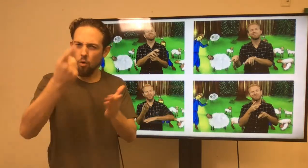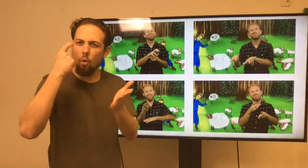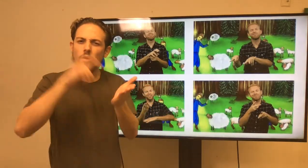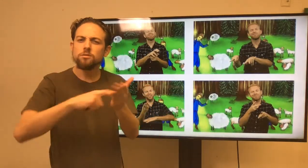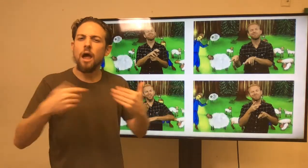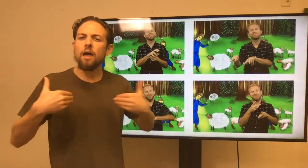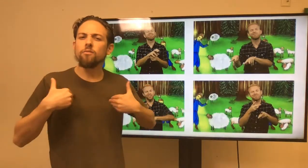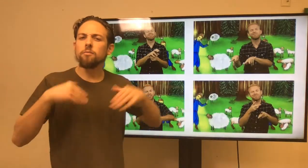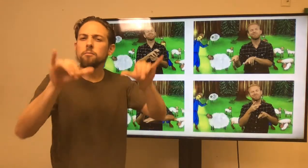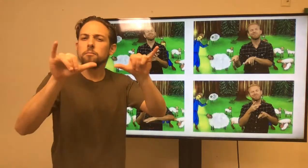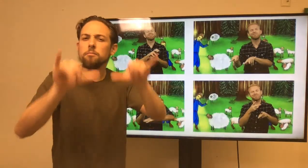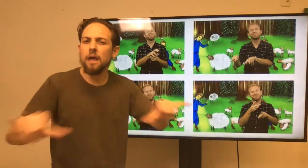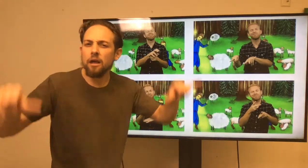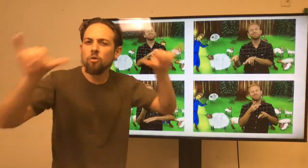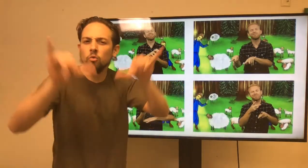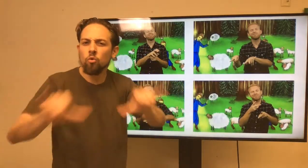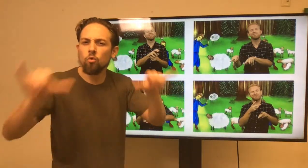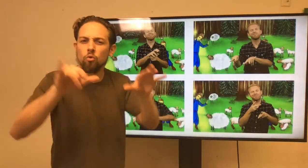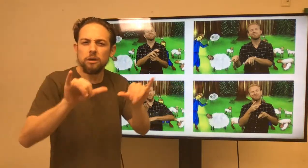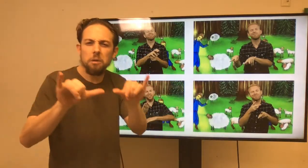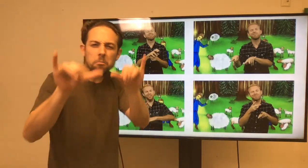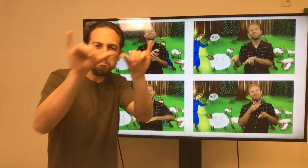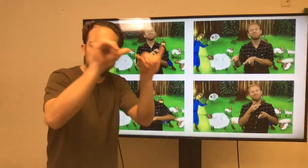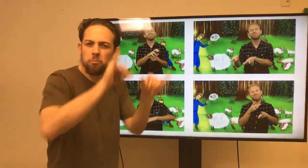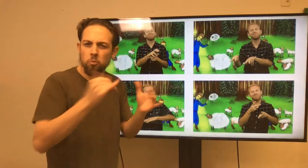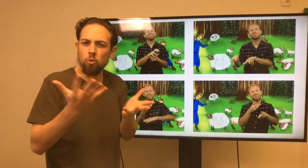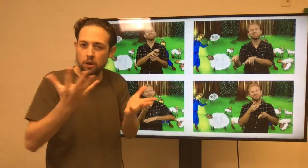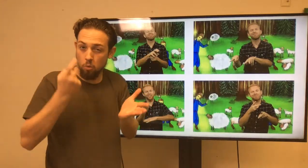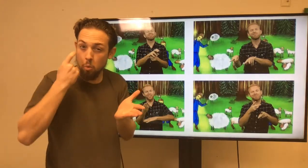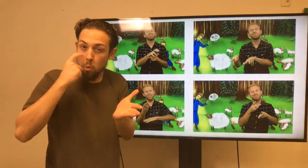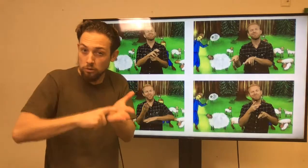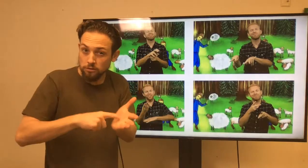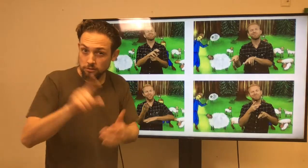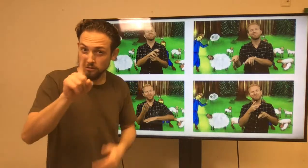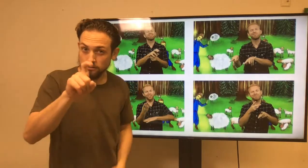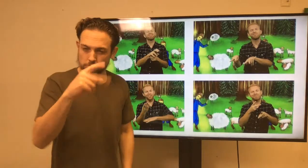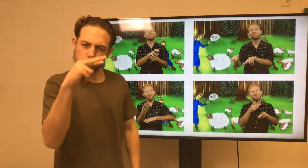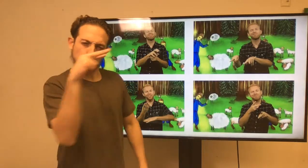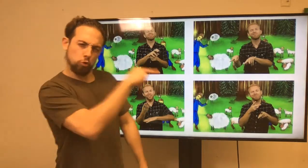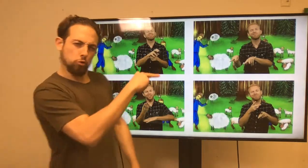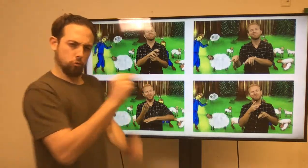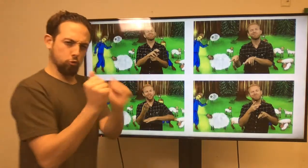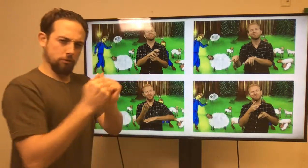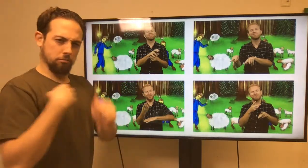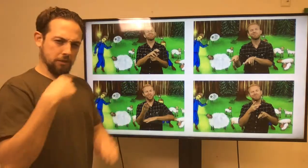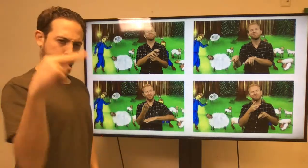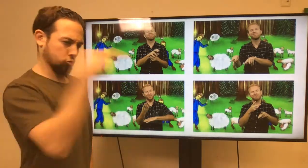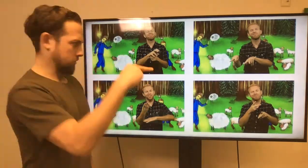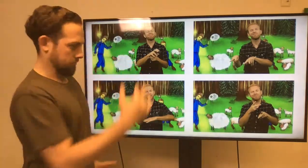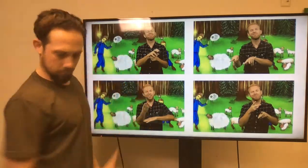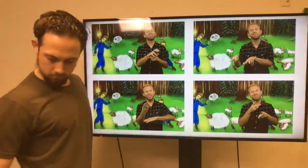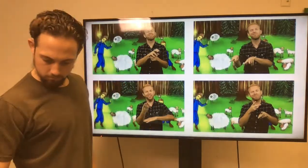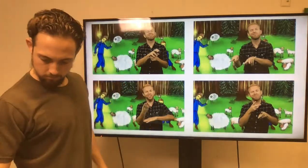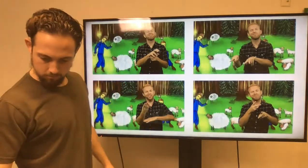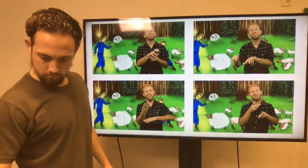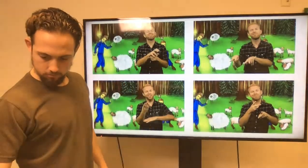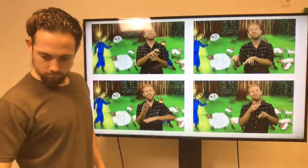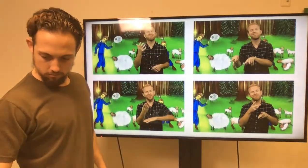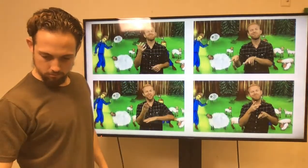and taking care of. You'll notice there's a pattern among all of these signs. Let's take a